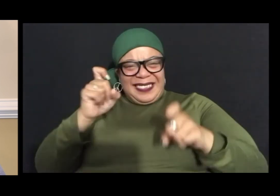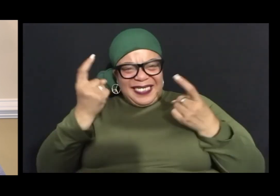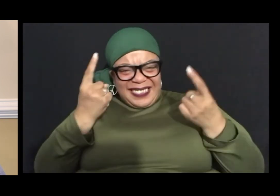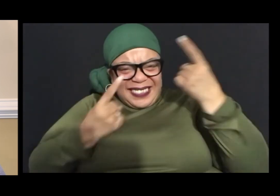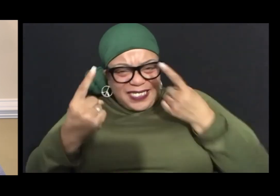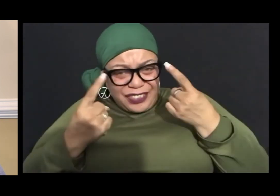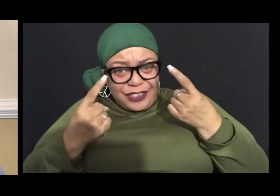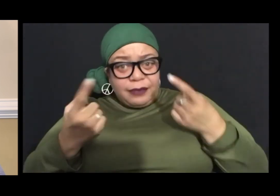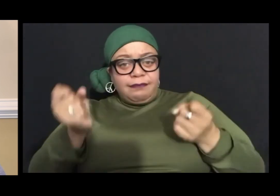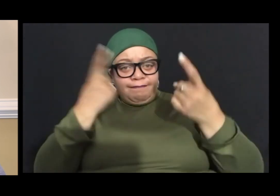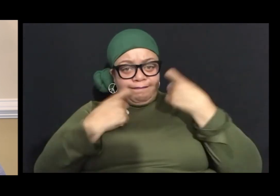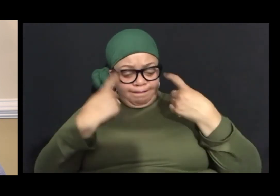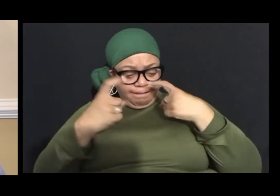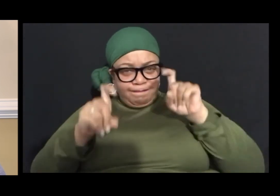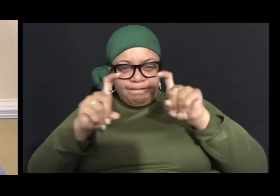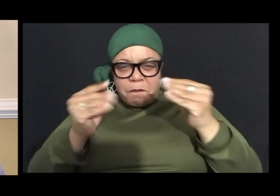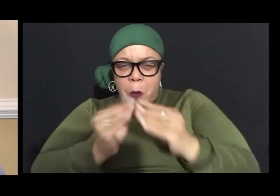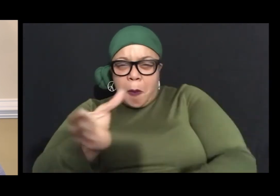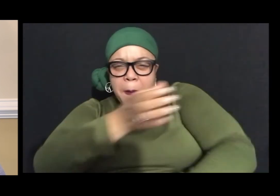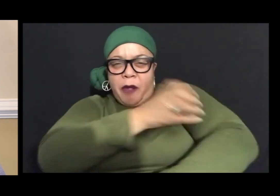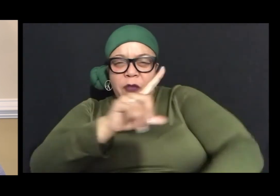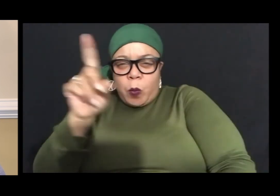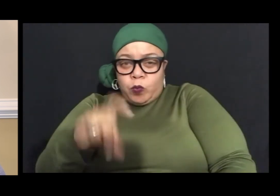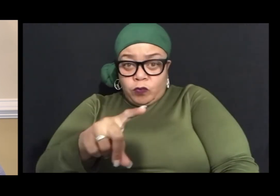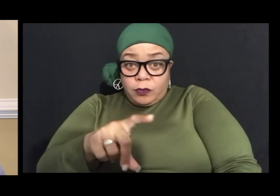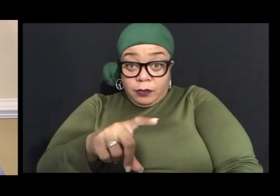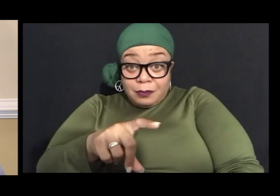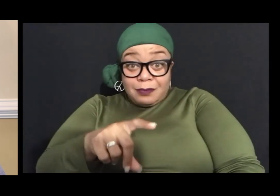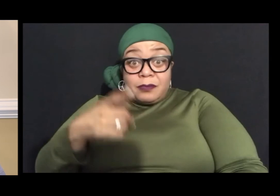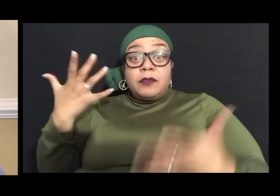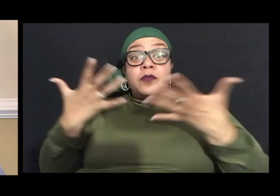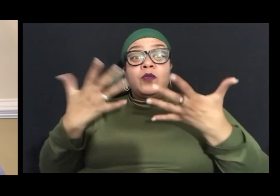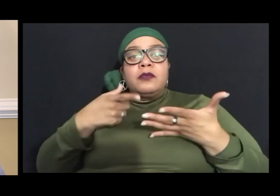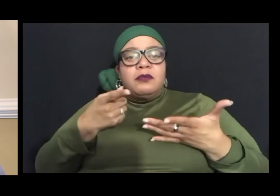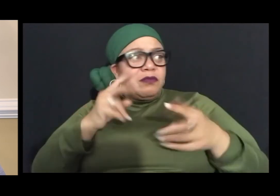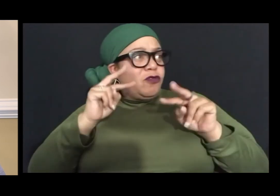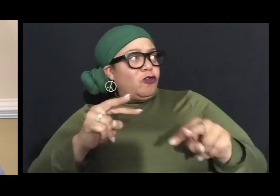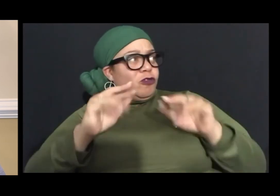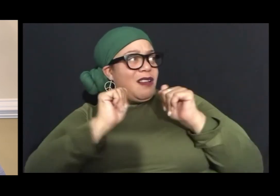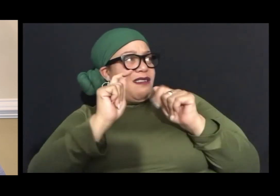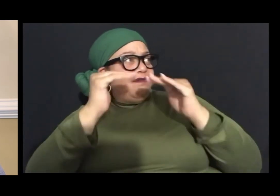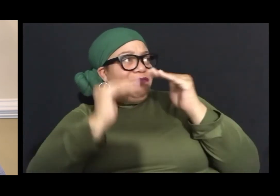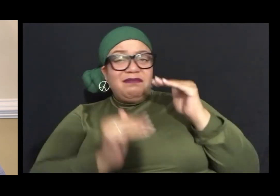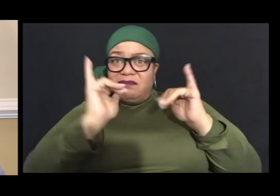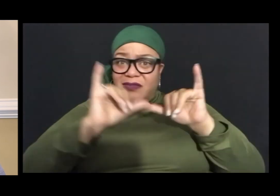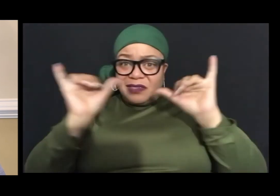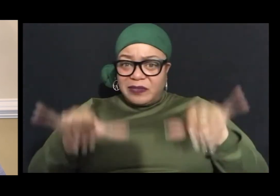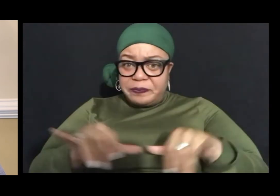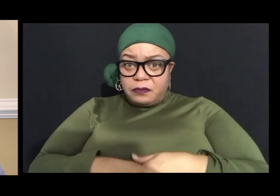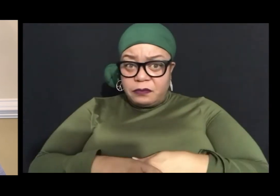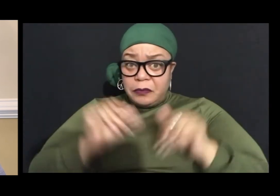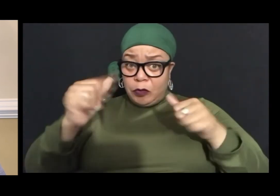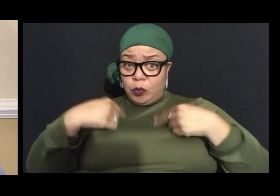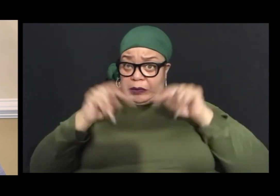more powerful. Can we use technology to look at debiasing the system? Can we look at race and